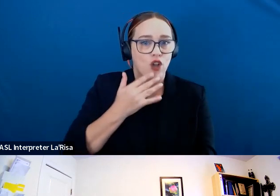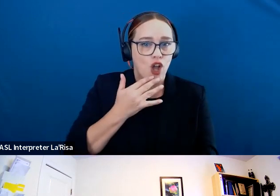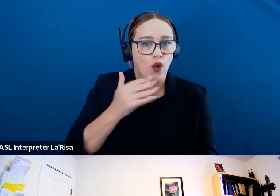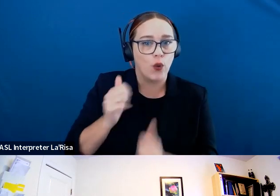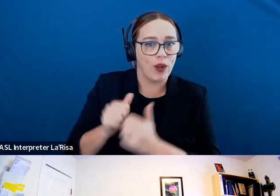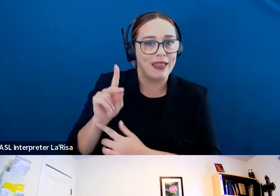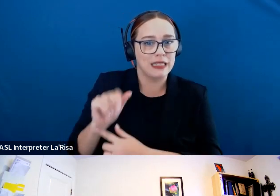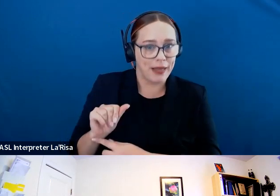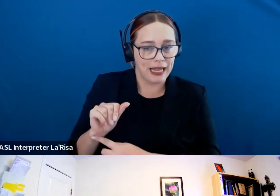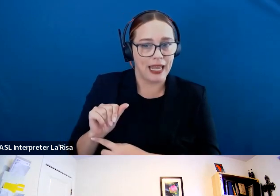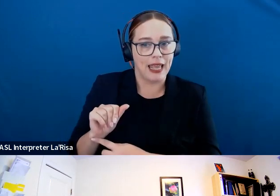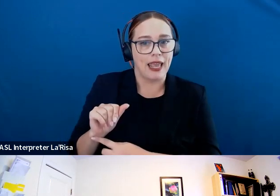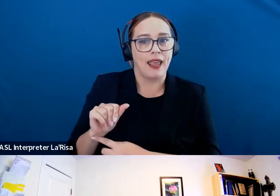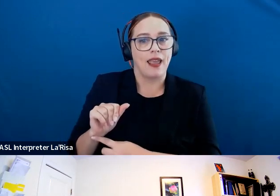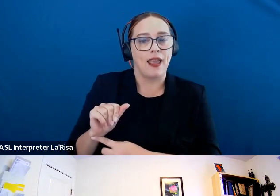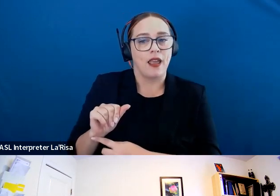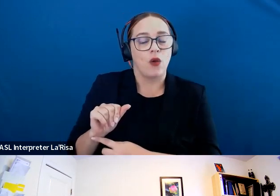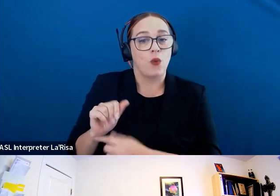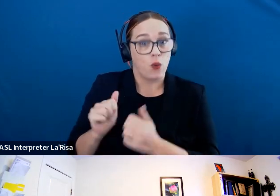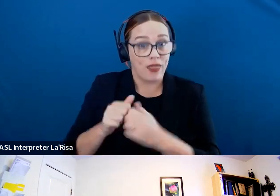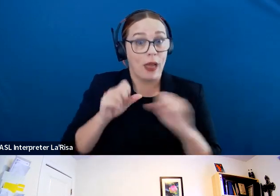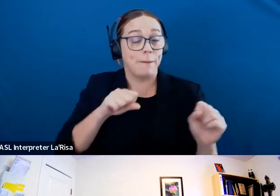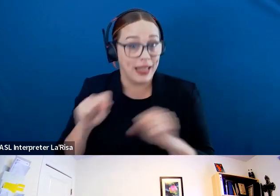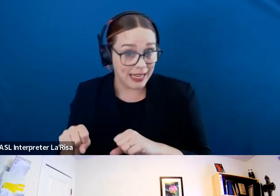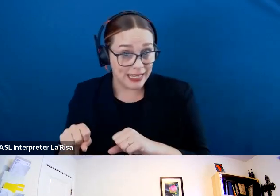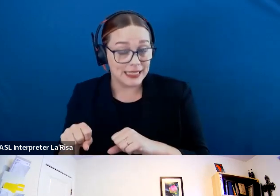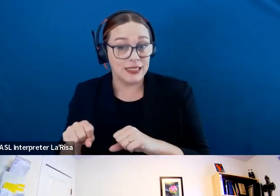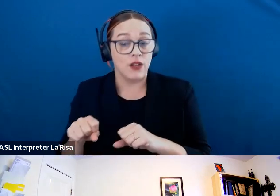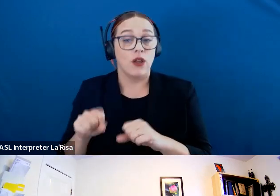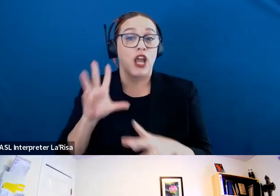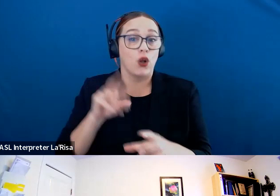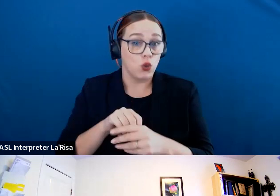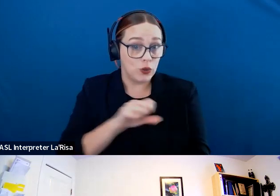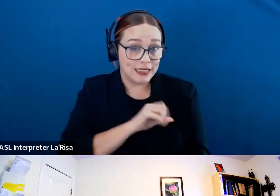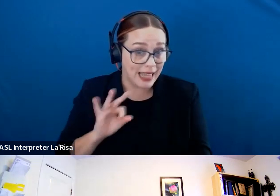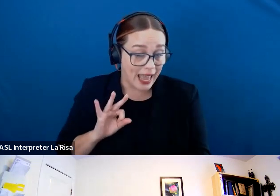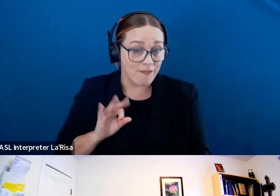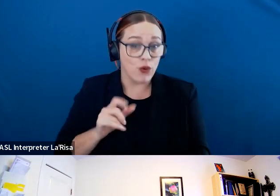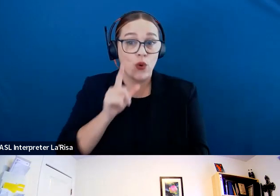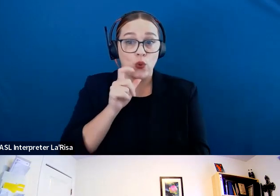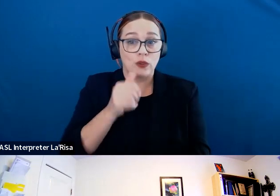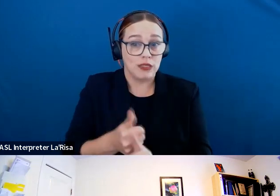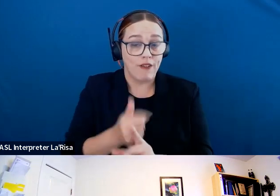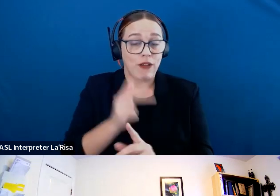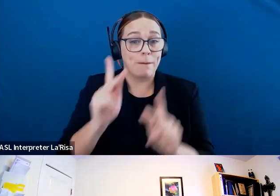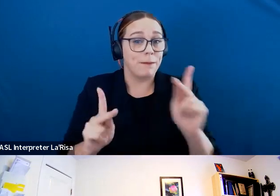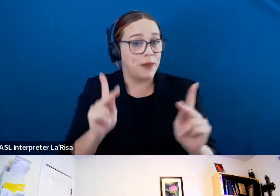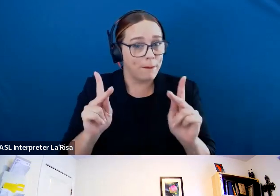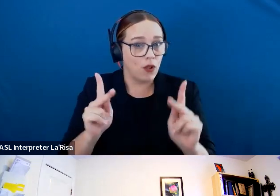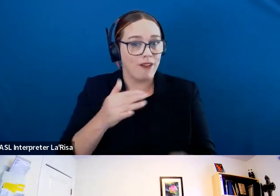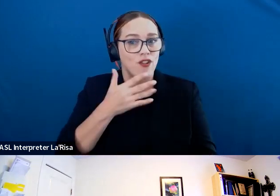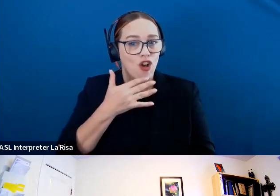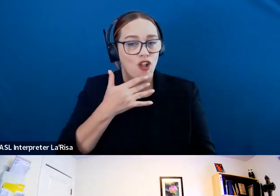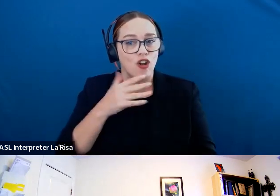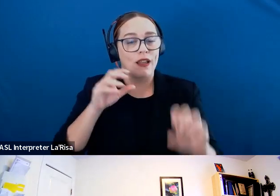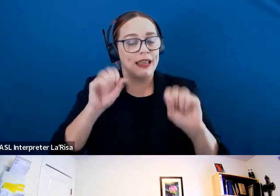people of abilities in our resources, that we're including staff who are people of color, who are able to rise up as leaders in the